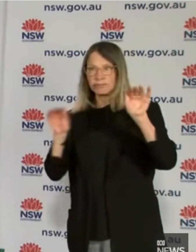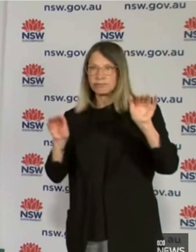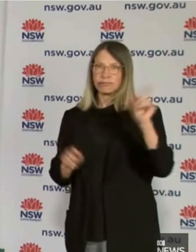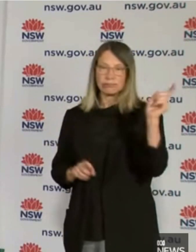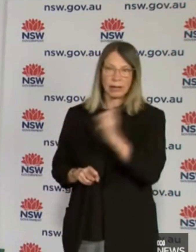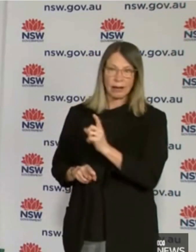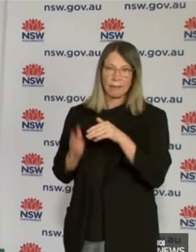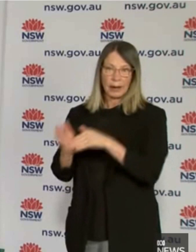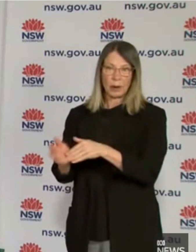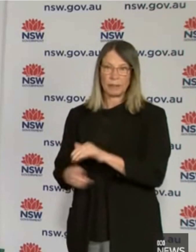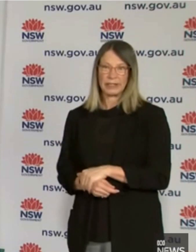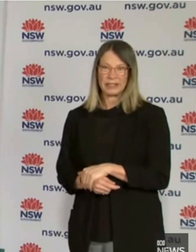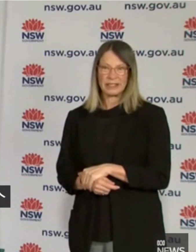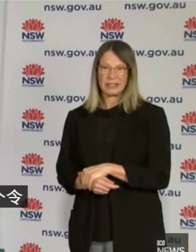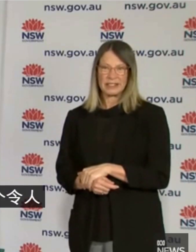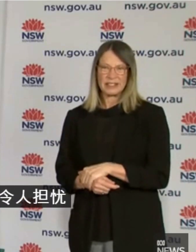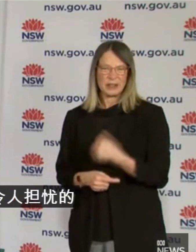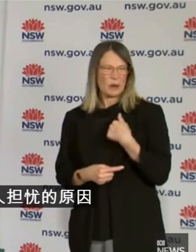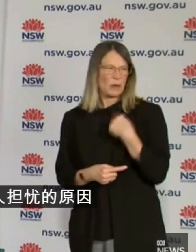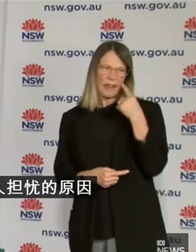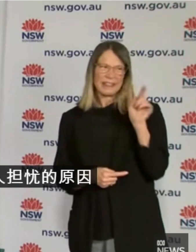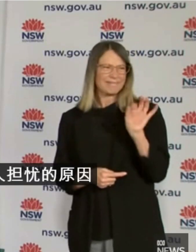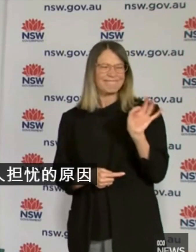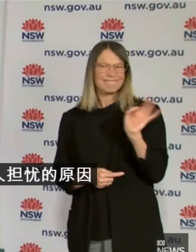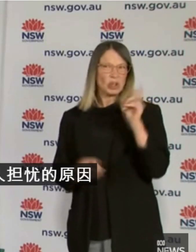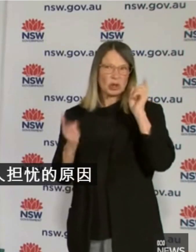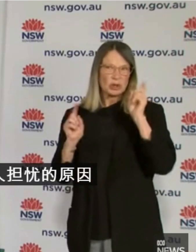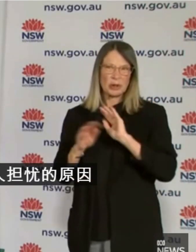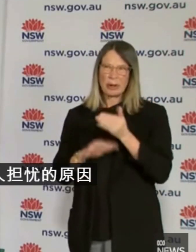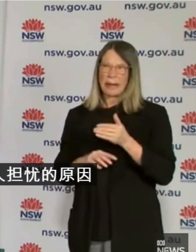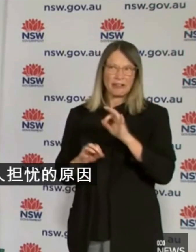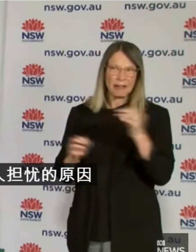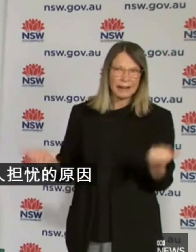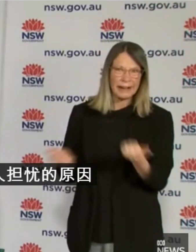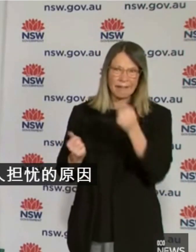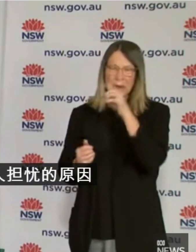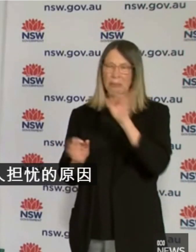I don't think that what you're saying is actually a cause of concern. But